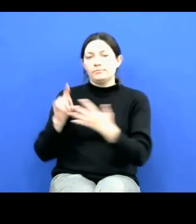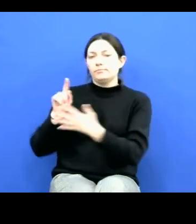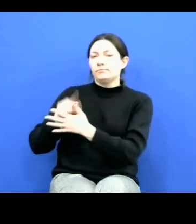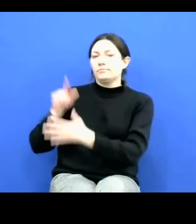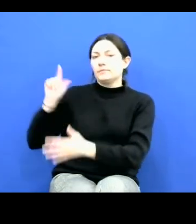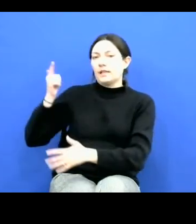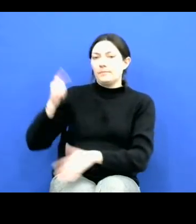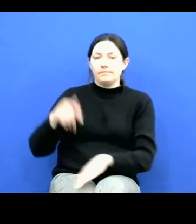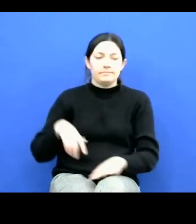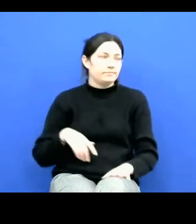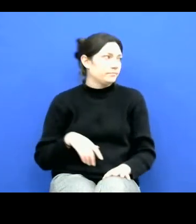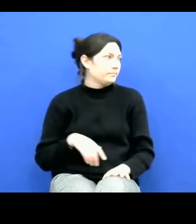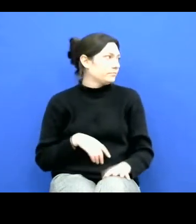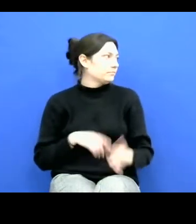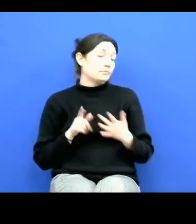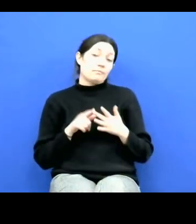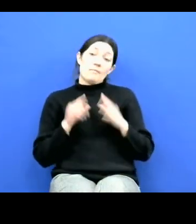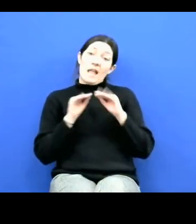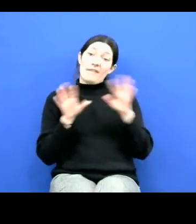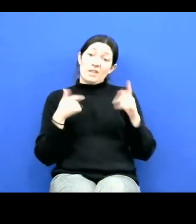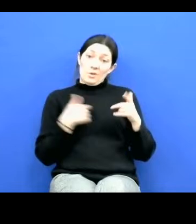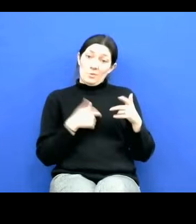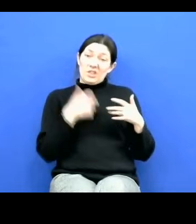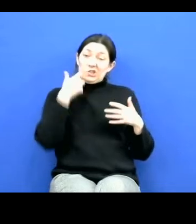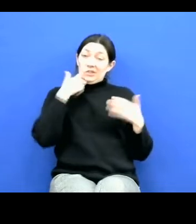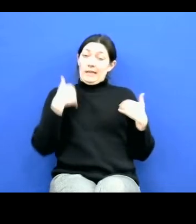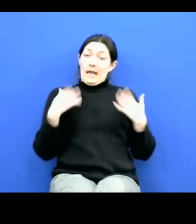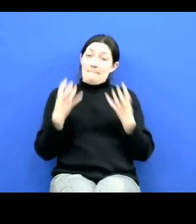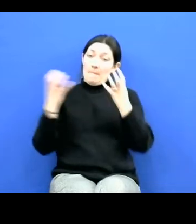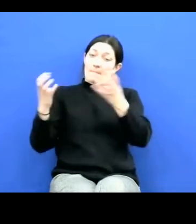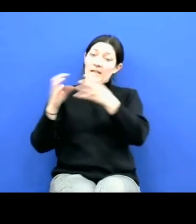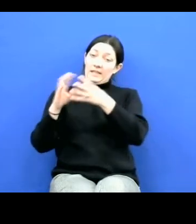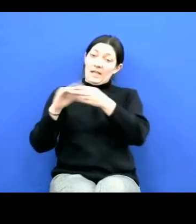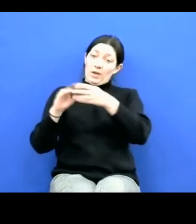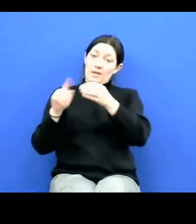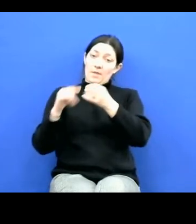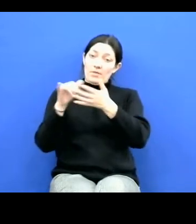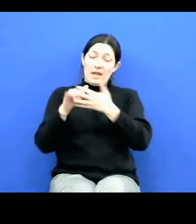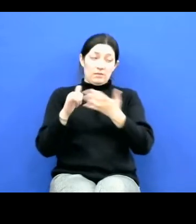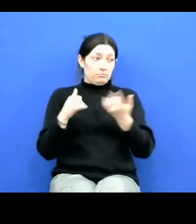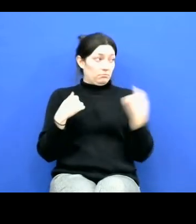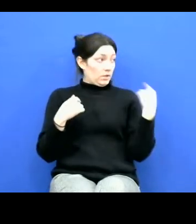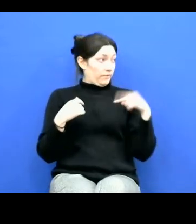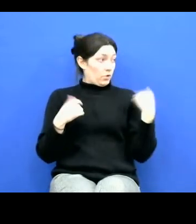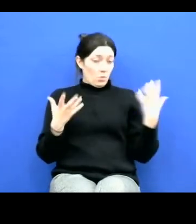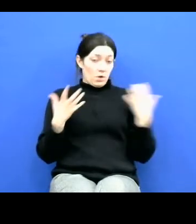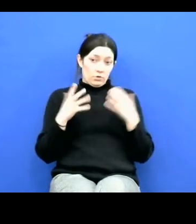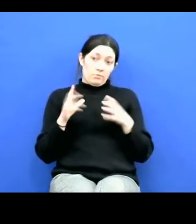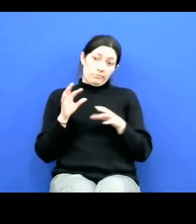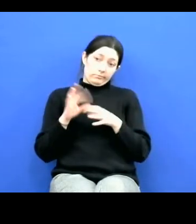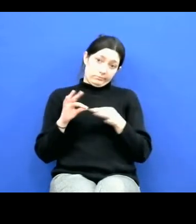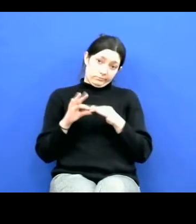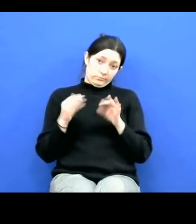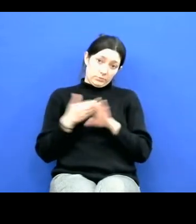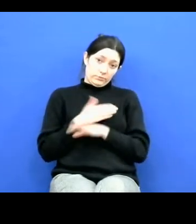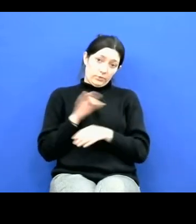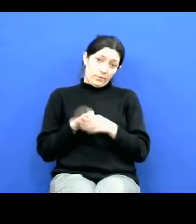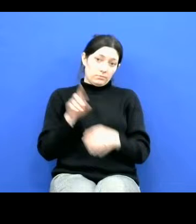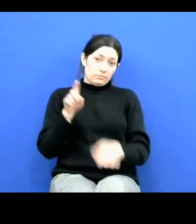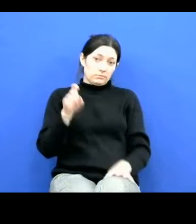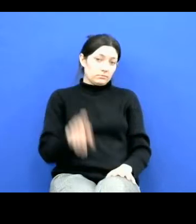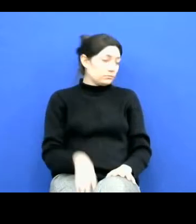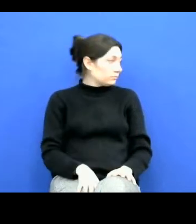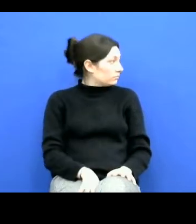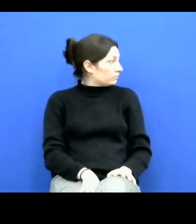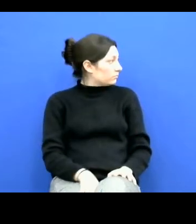So obviously we had a public hearing on this, but is there anyone who wishes to offer any additional comments before we call for a vote?